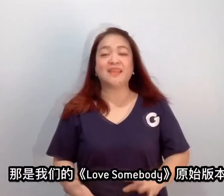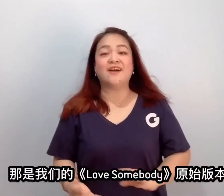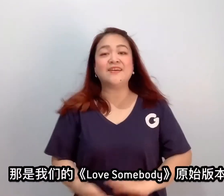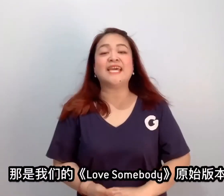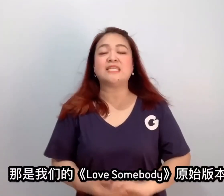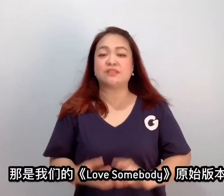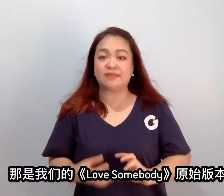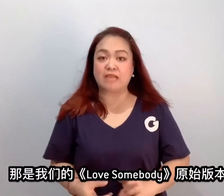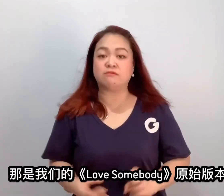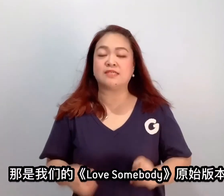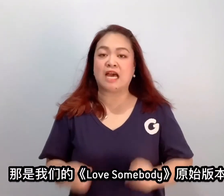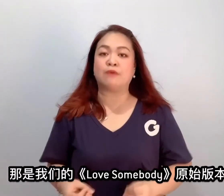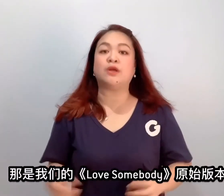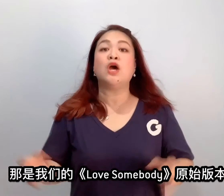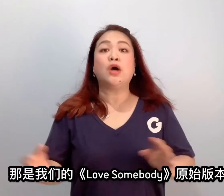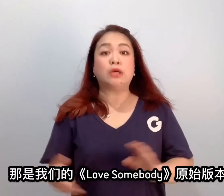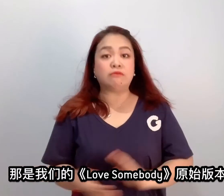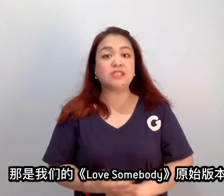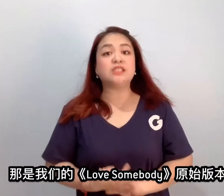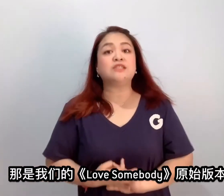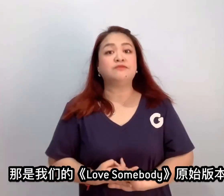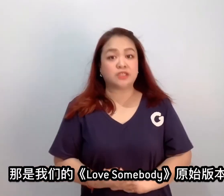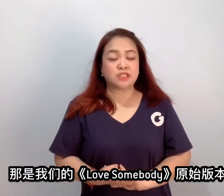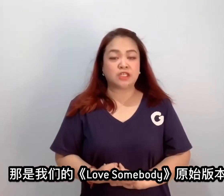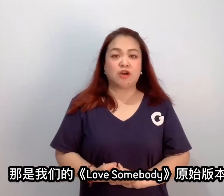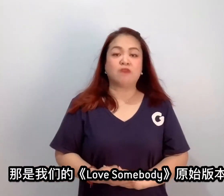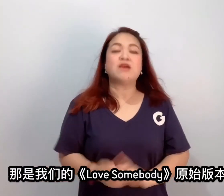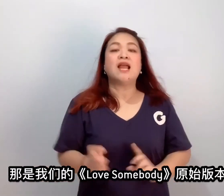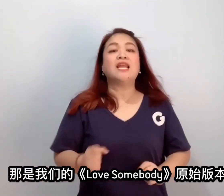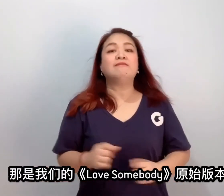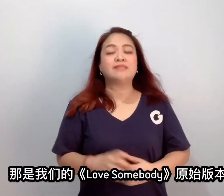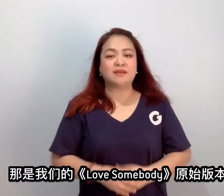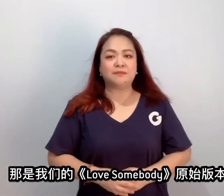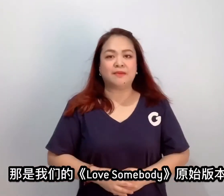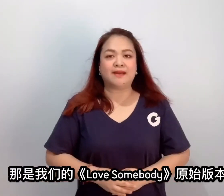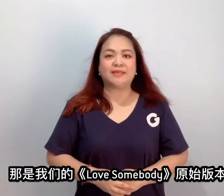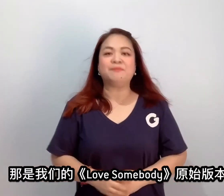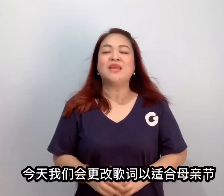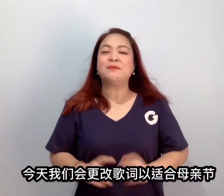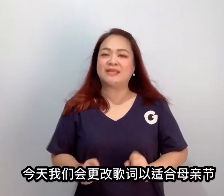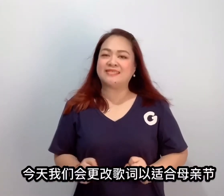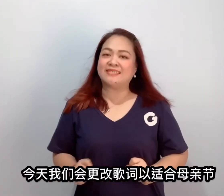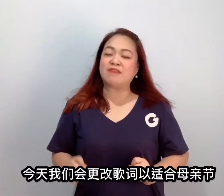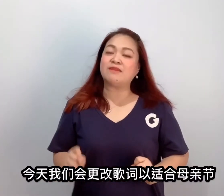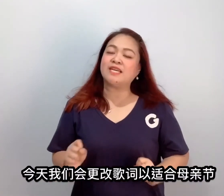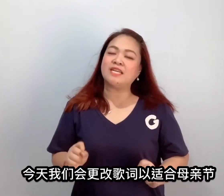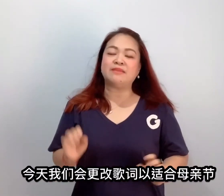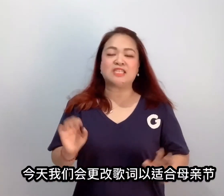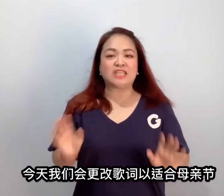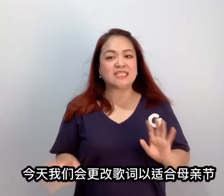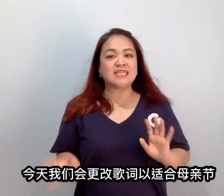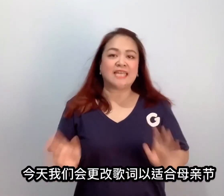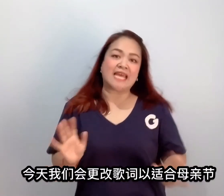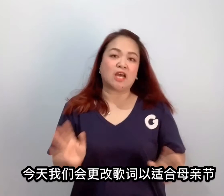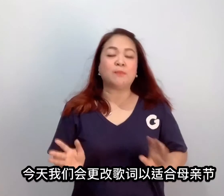Okay, so that was our original version of Love Somebody. But today we're gonna be changing that up a little